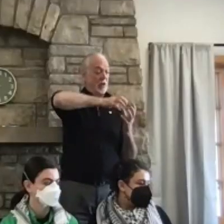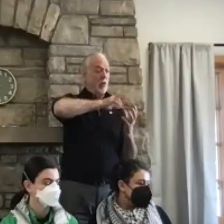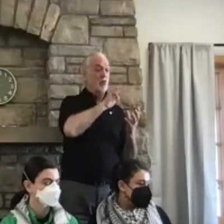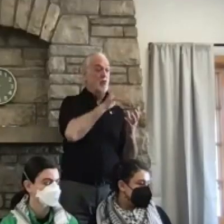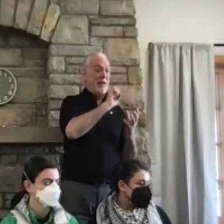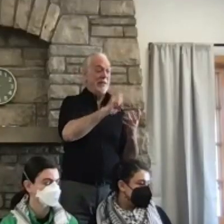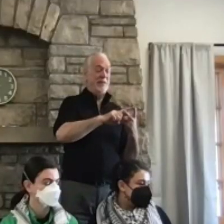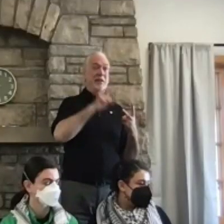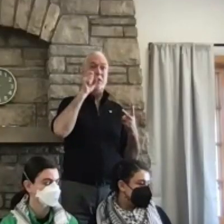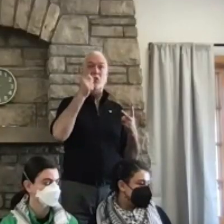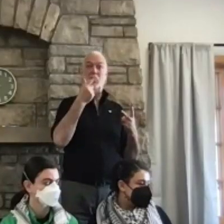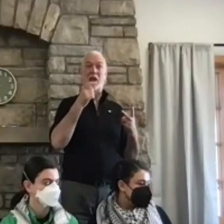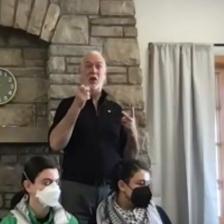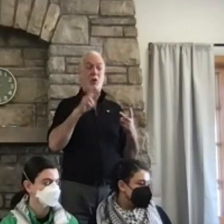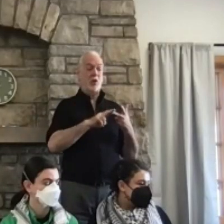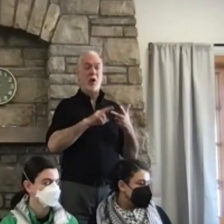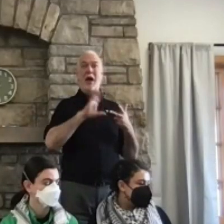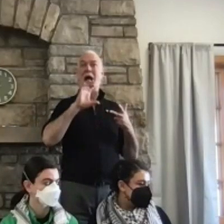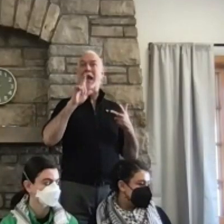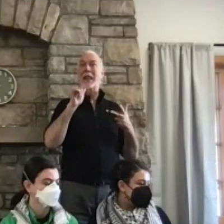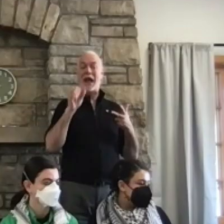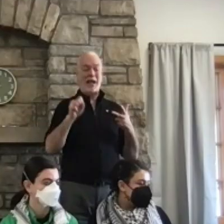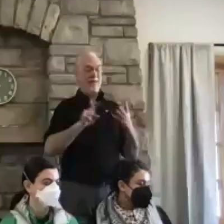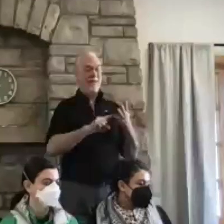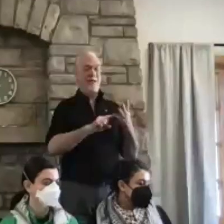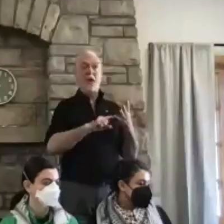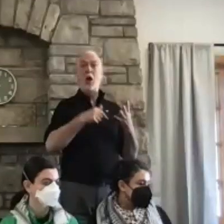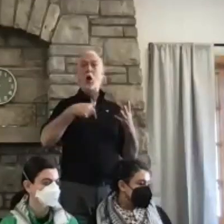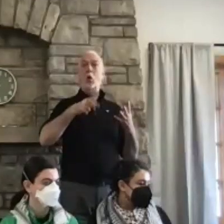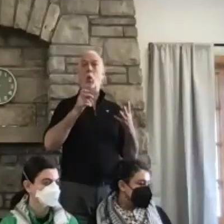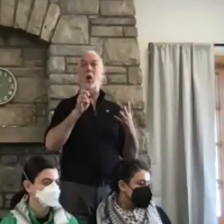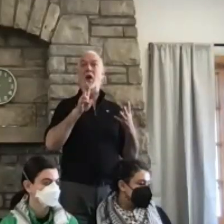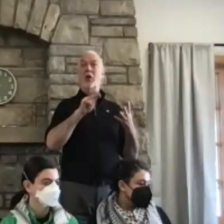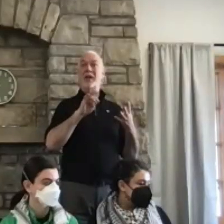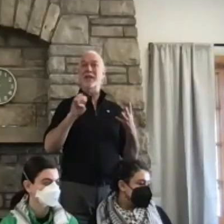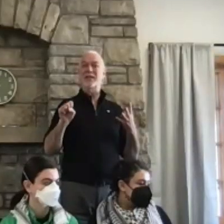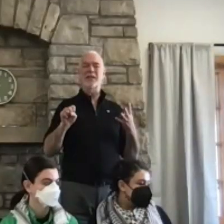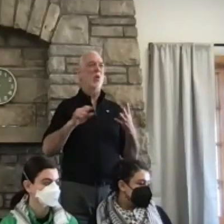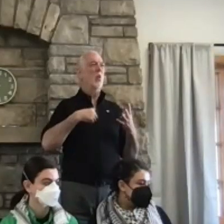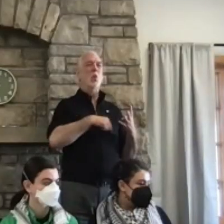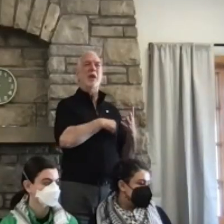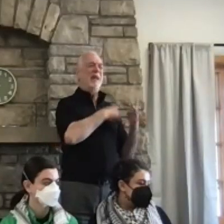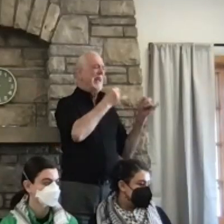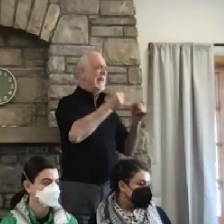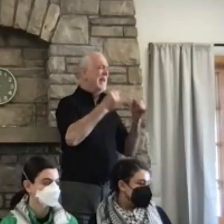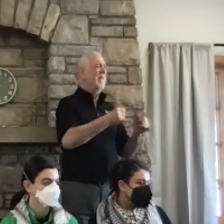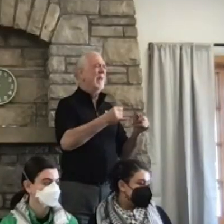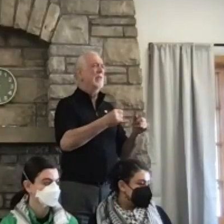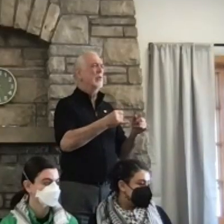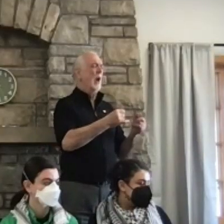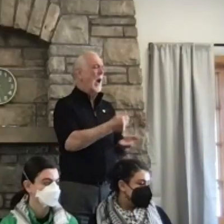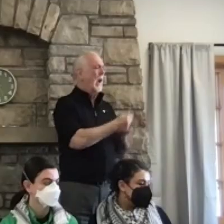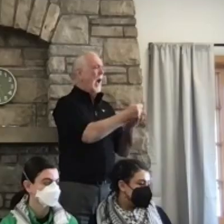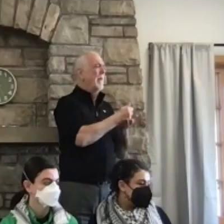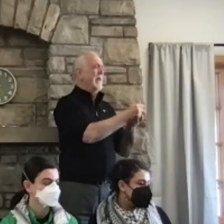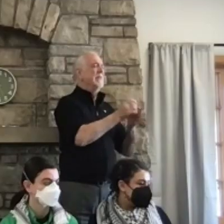class, and queerness. And as mentioned, we move beyond individual accommodation to collective liberation. And so all of this